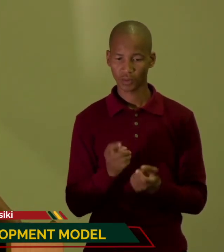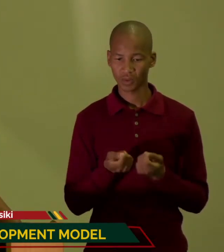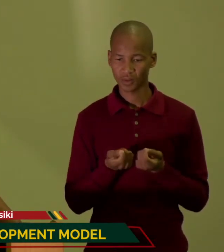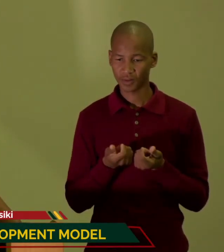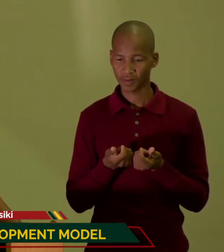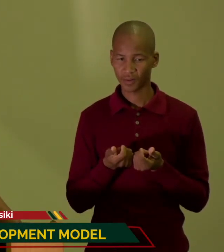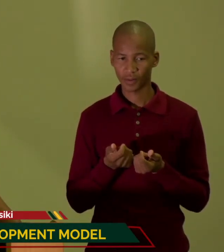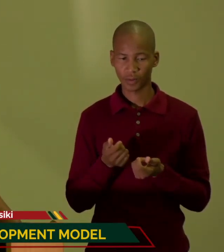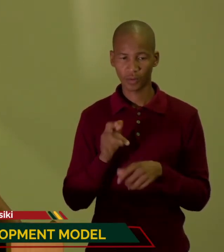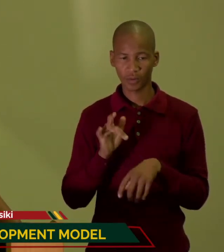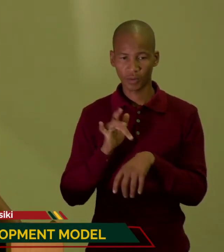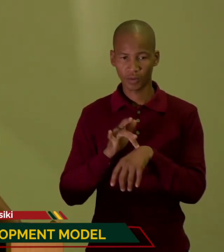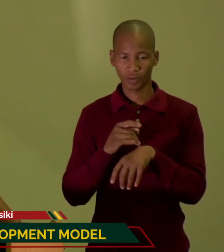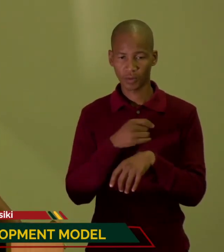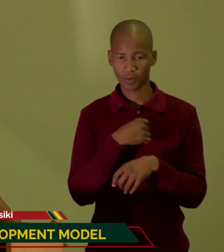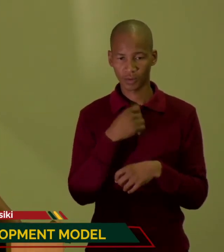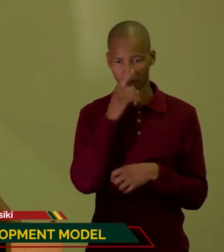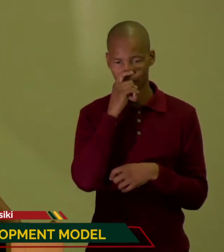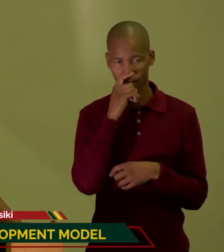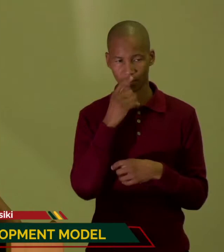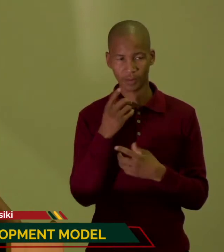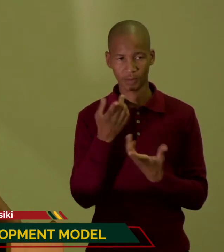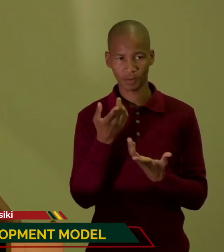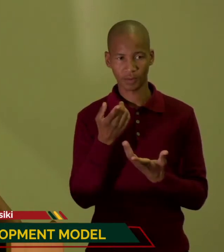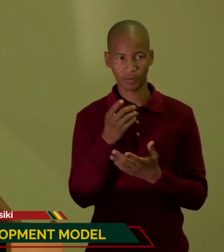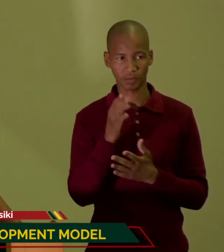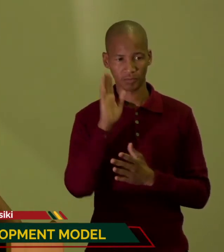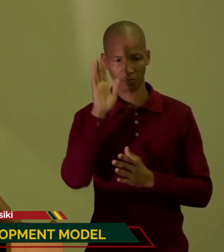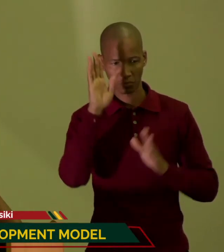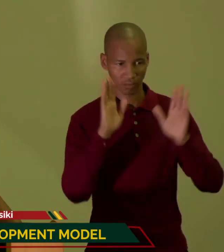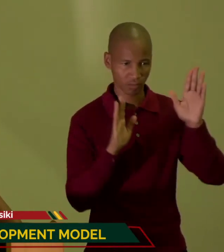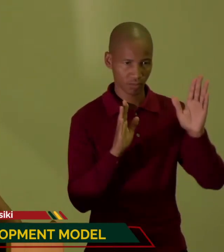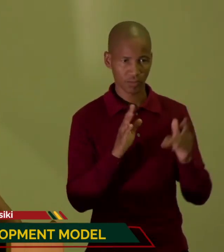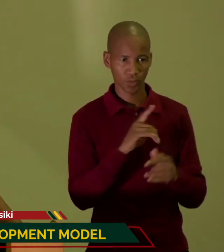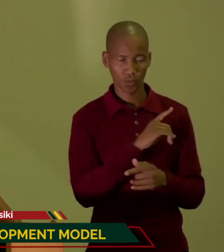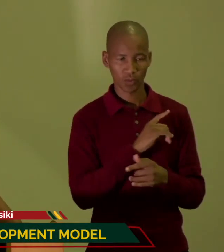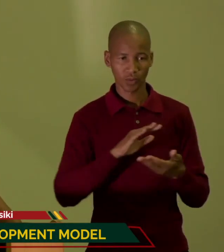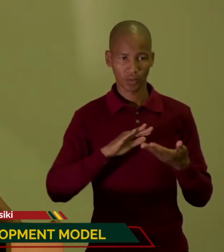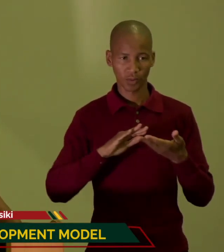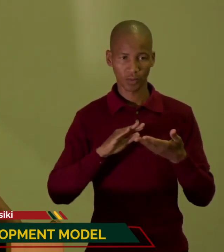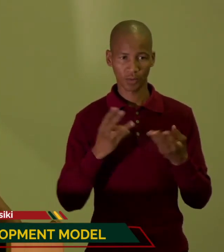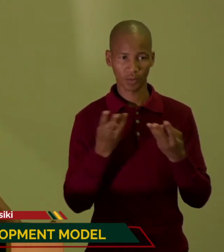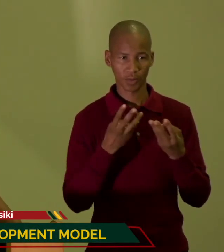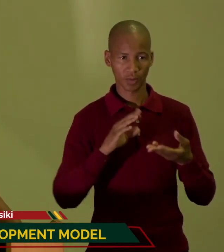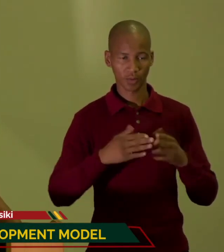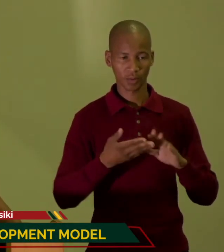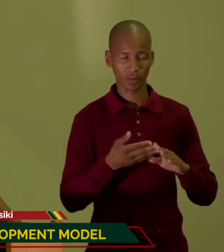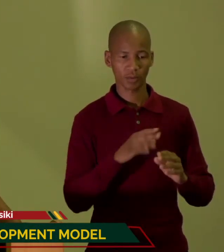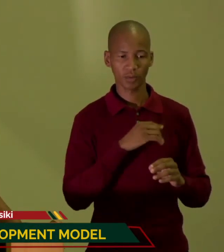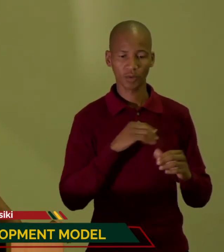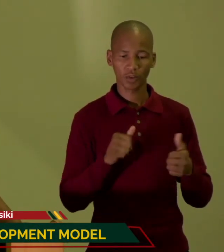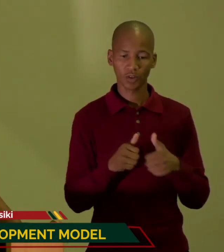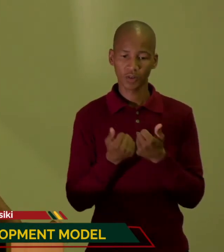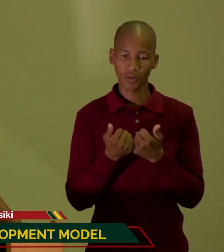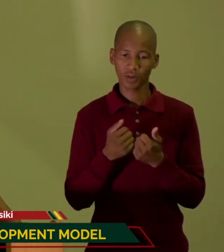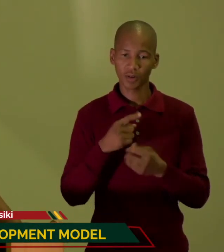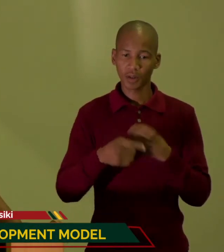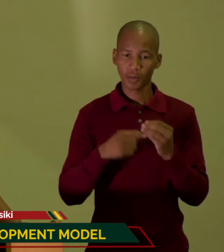issues that we want to raise as the people of the area. The challenge for gender-based